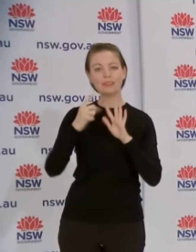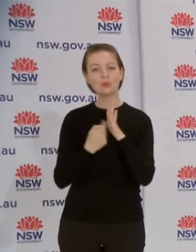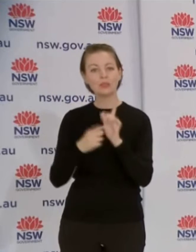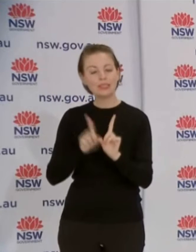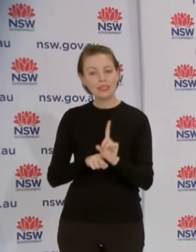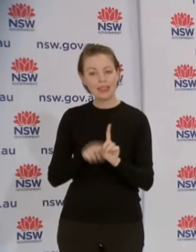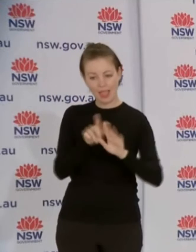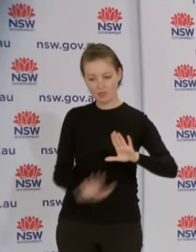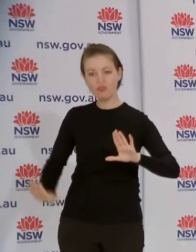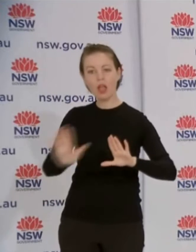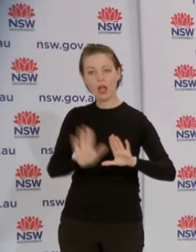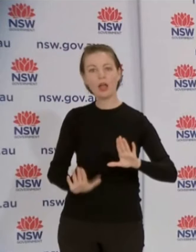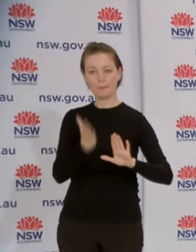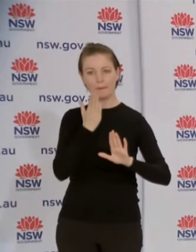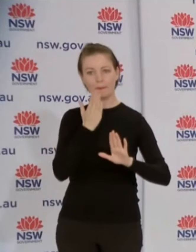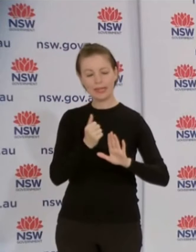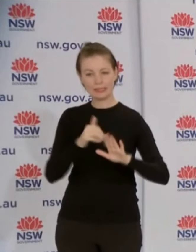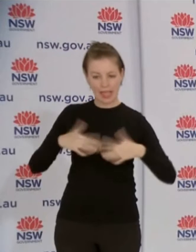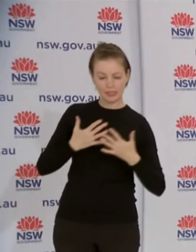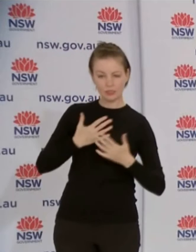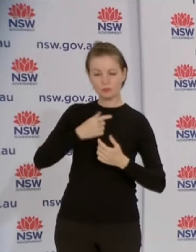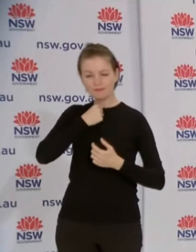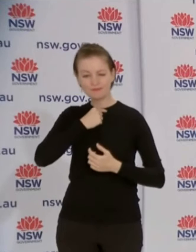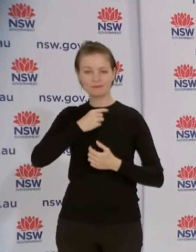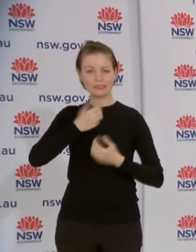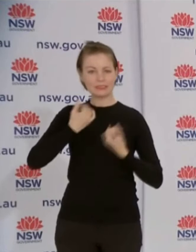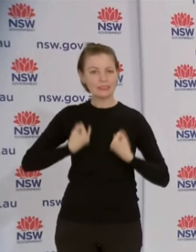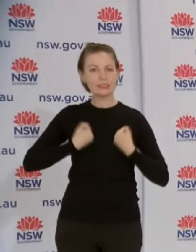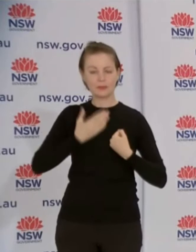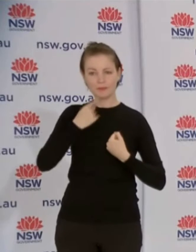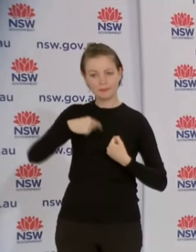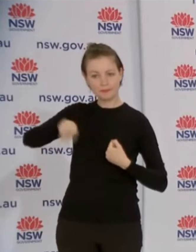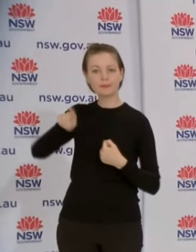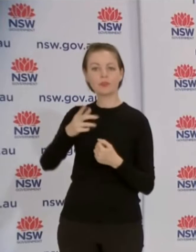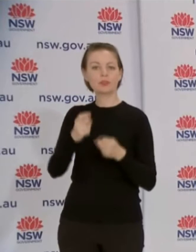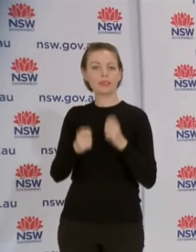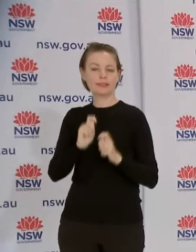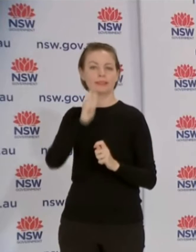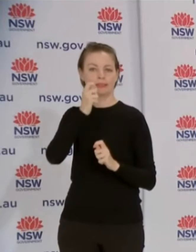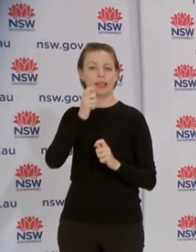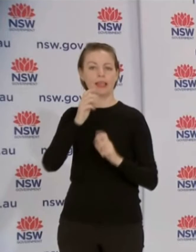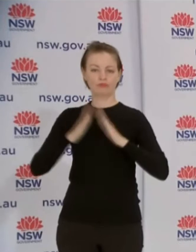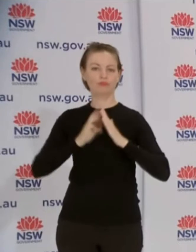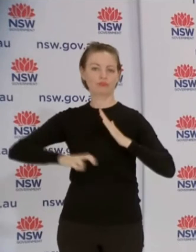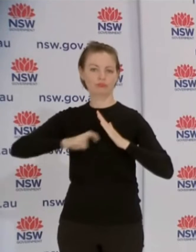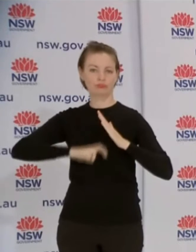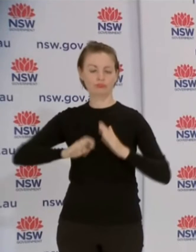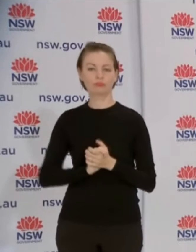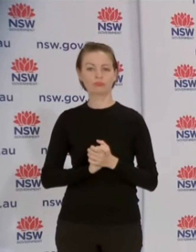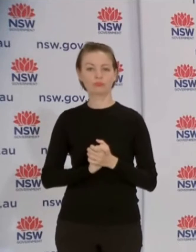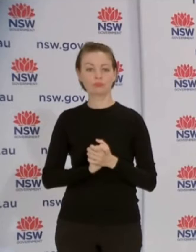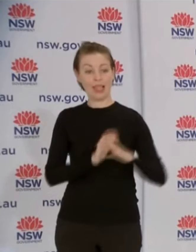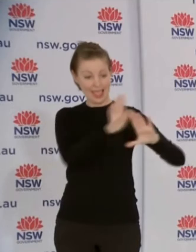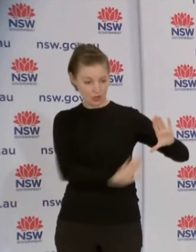symptoms and isolate until you receive a negative result. The areas of concern are Auburn, Guildford,